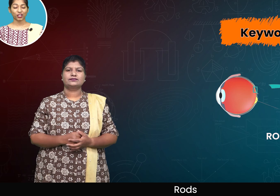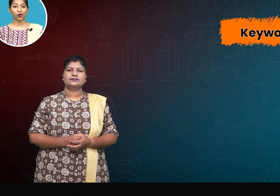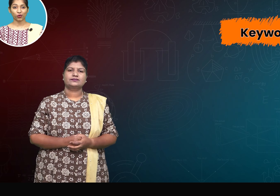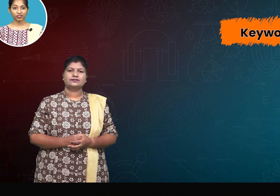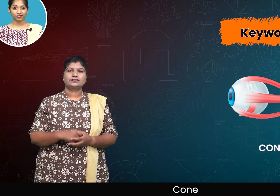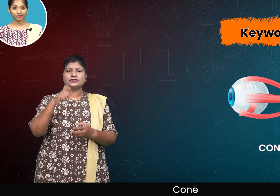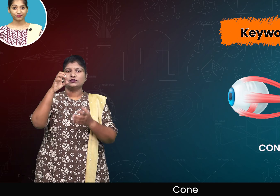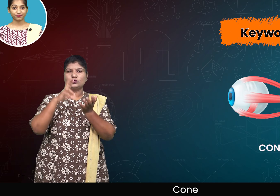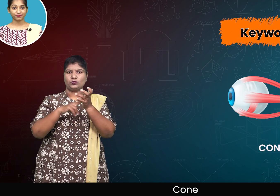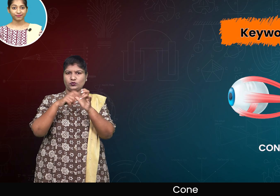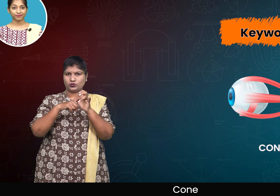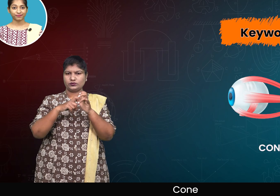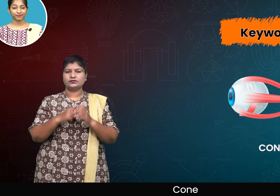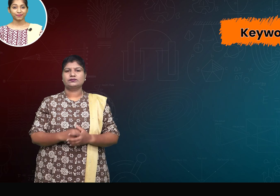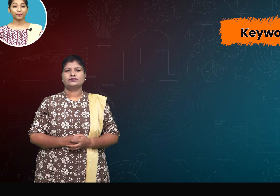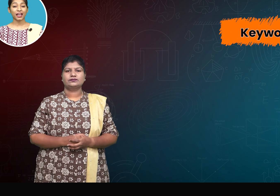cone,